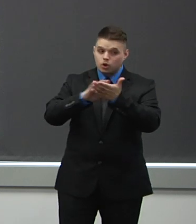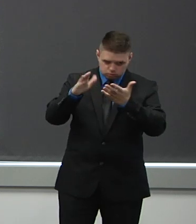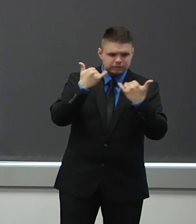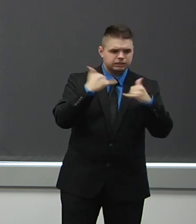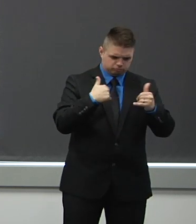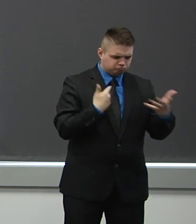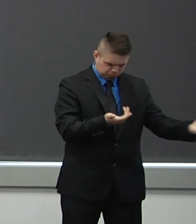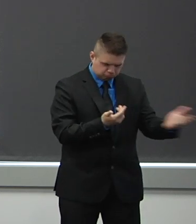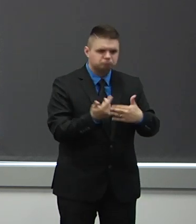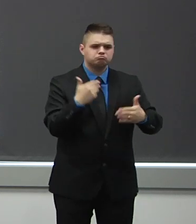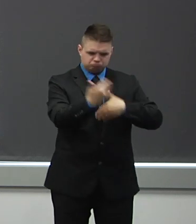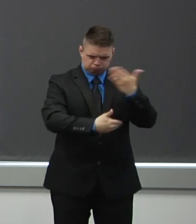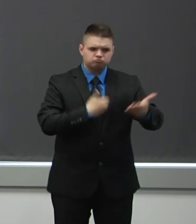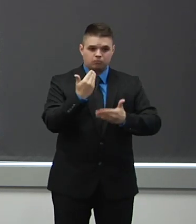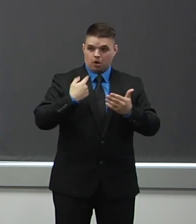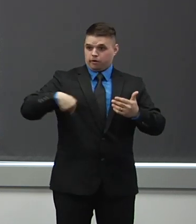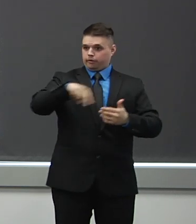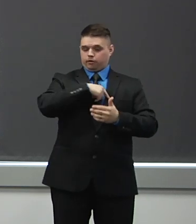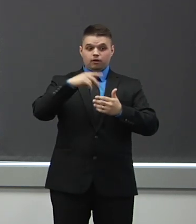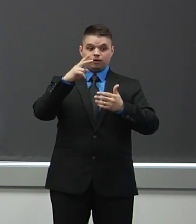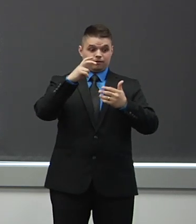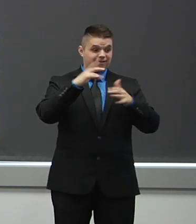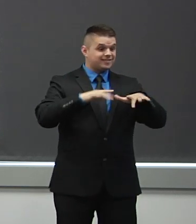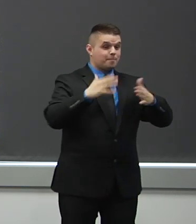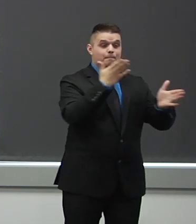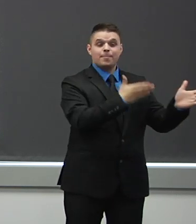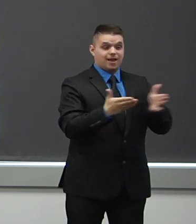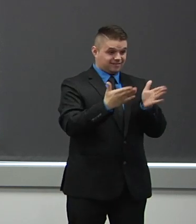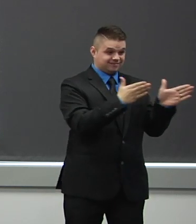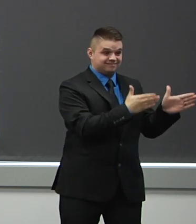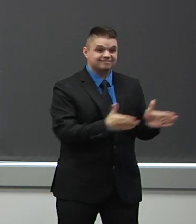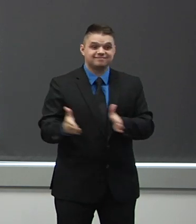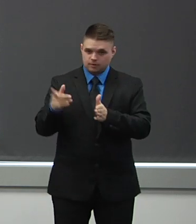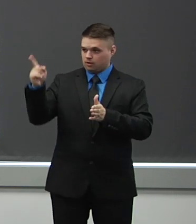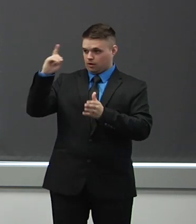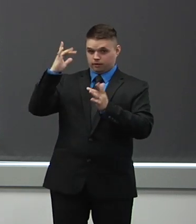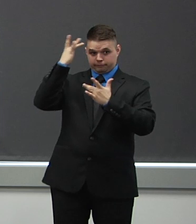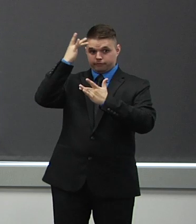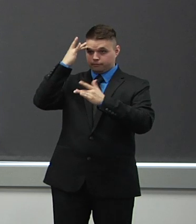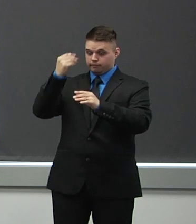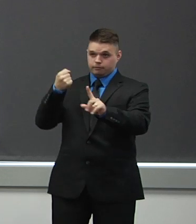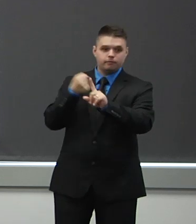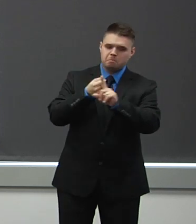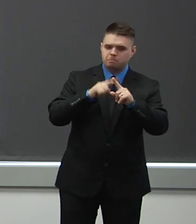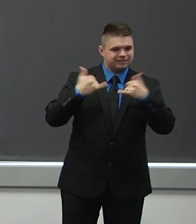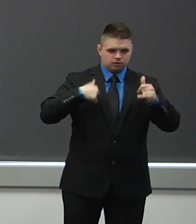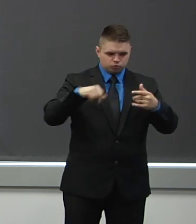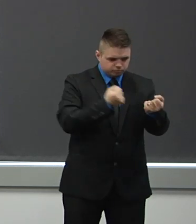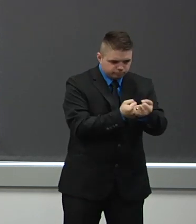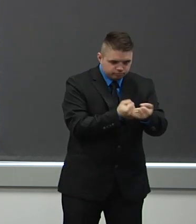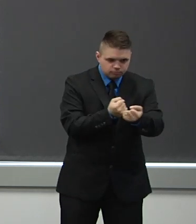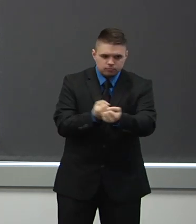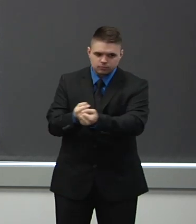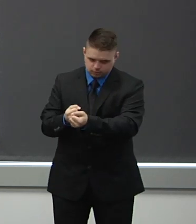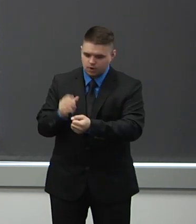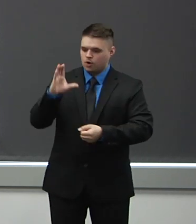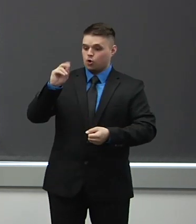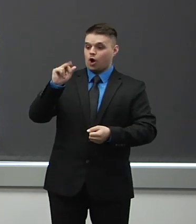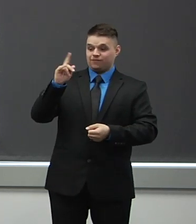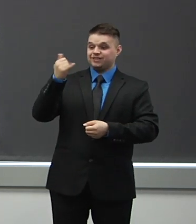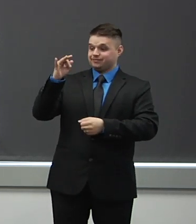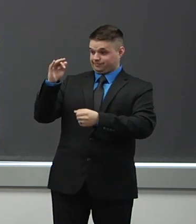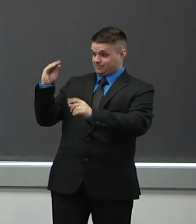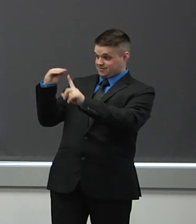educational interruptions they have endured in their final year of high school due to COVID-19.